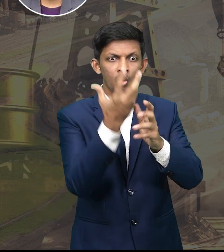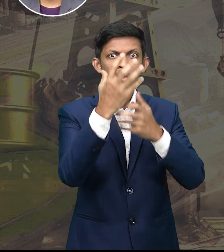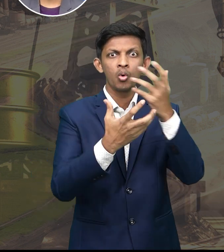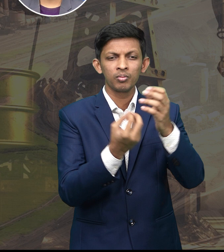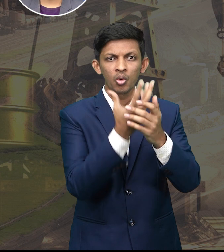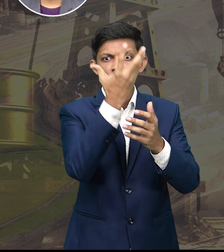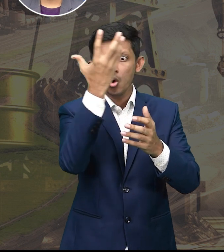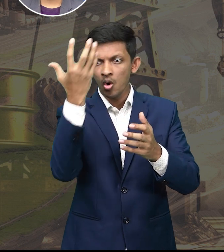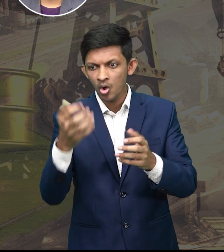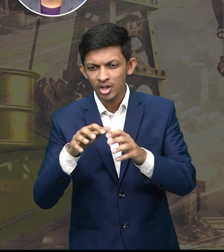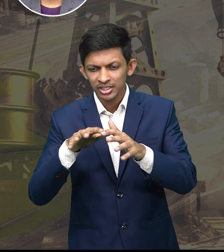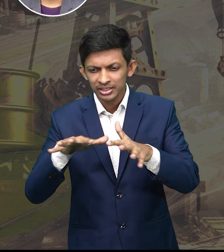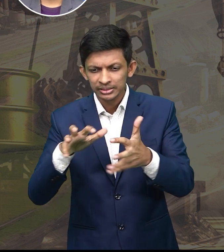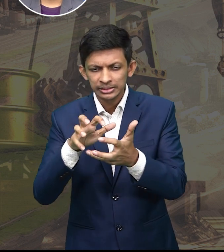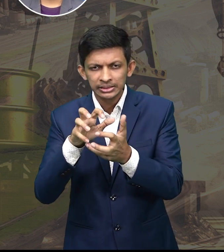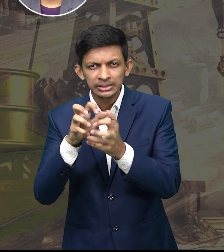minerals,